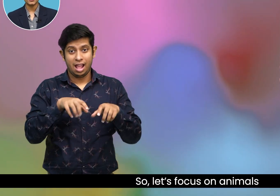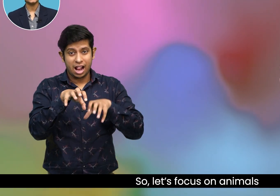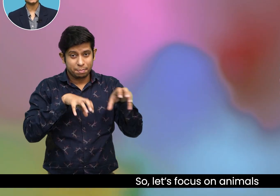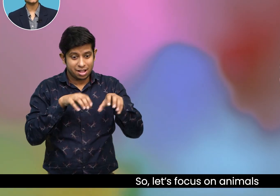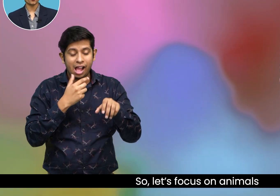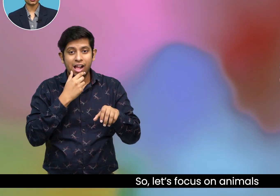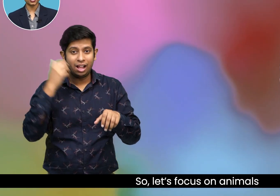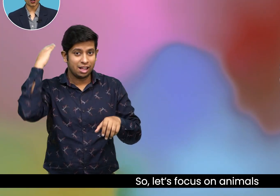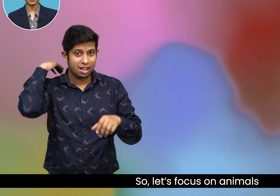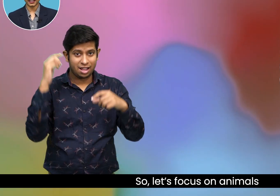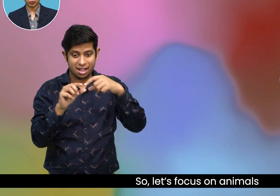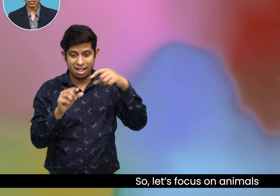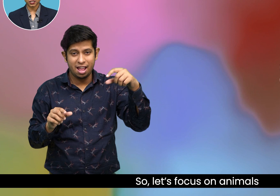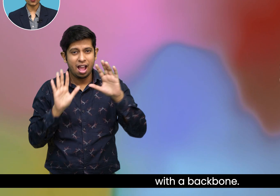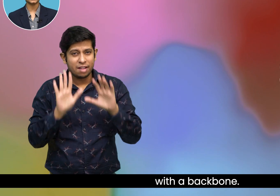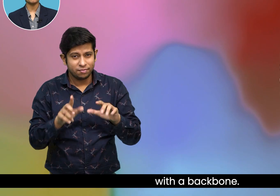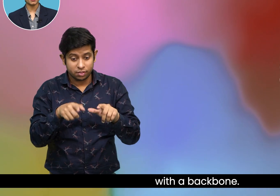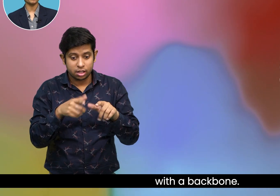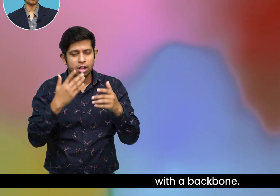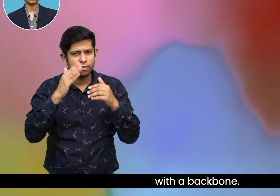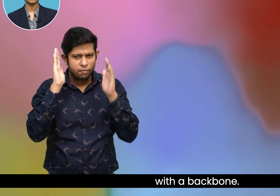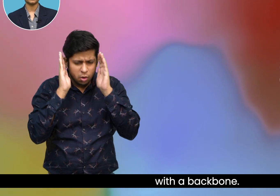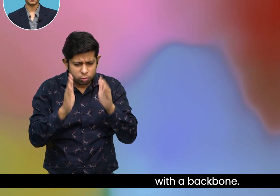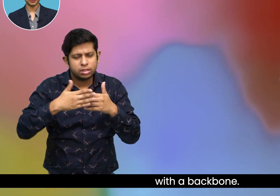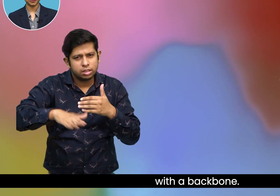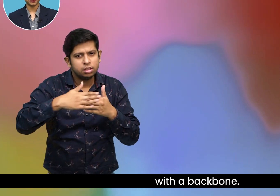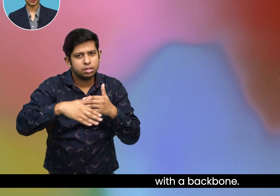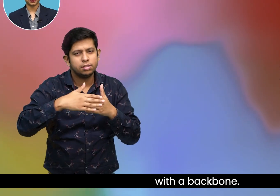So let's focus on animals with a backbone.